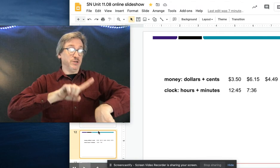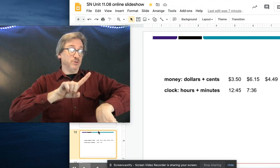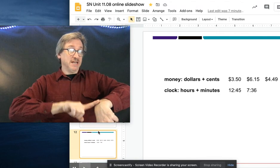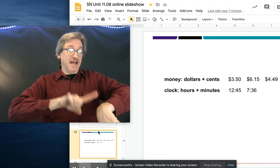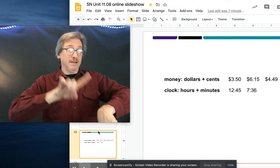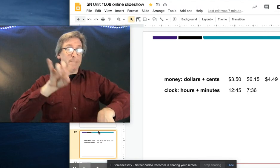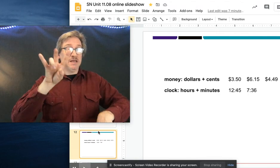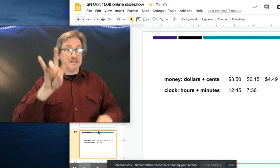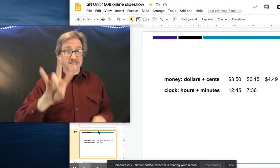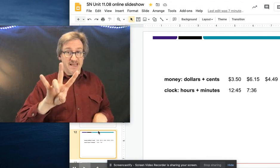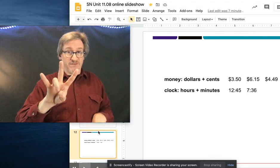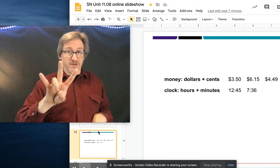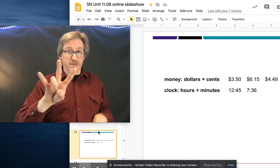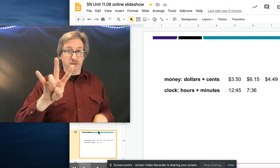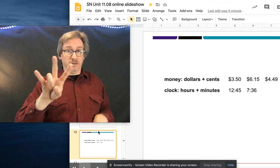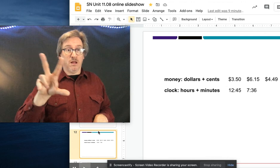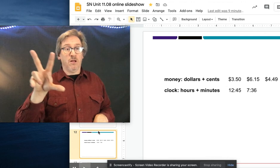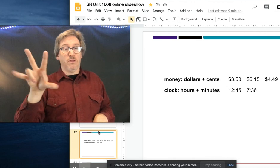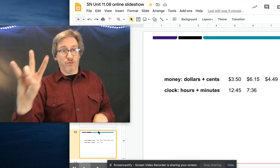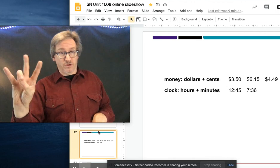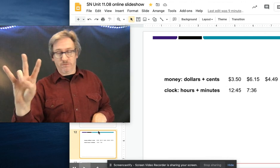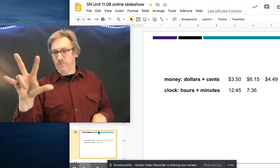So you can do time